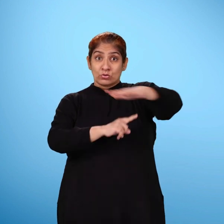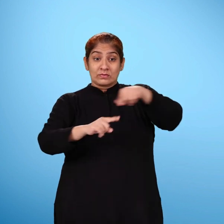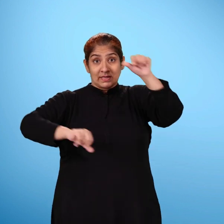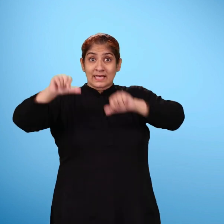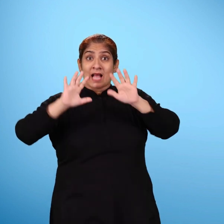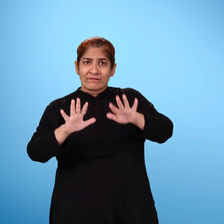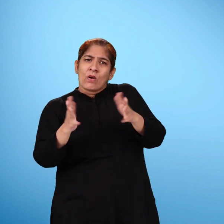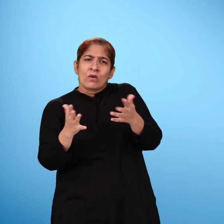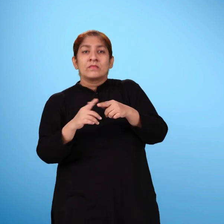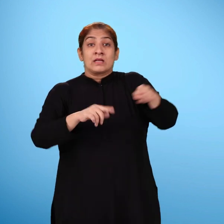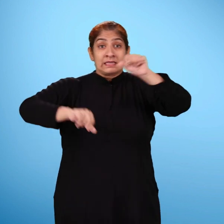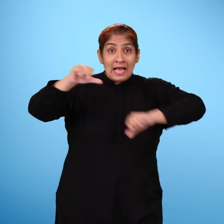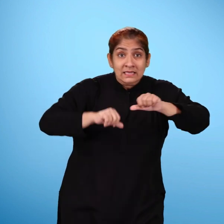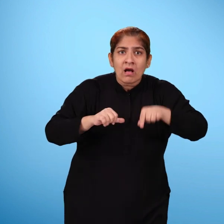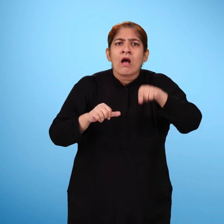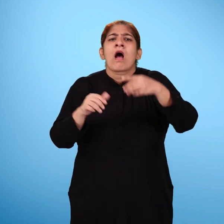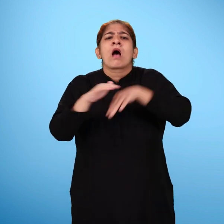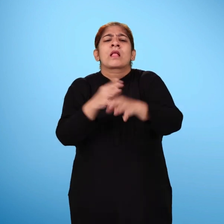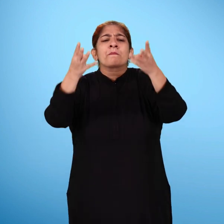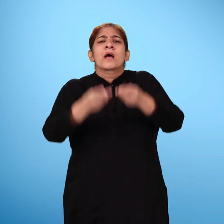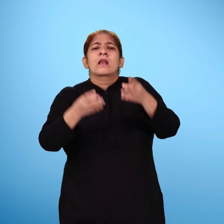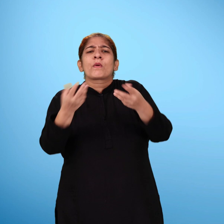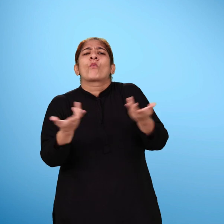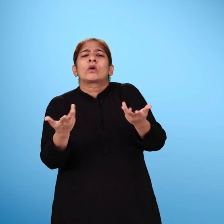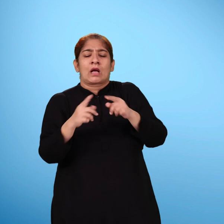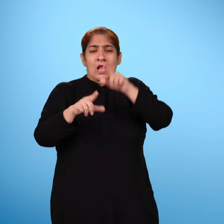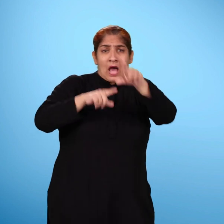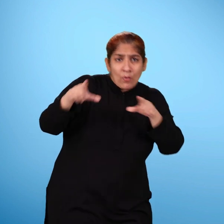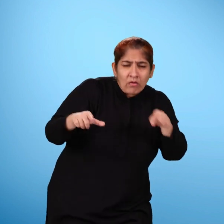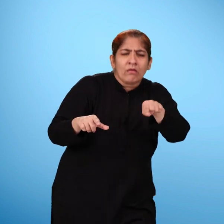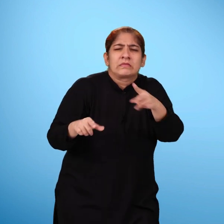Social science, science, mathematics, and languages.